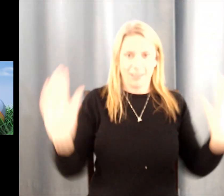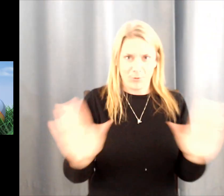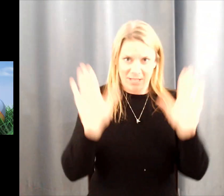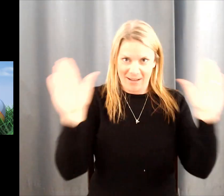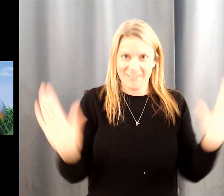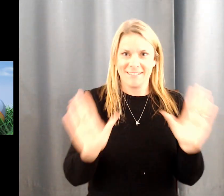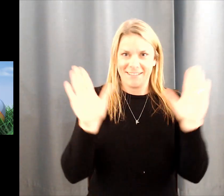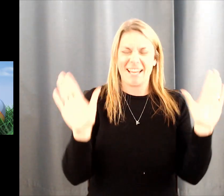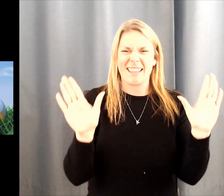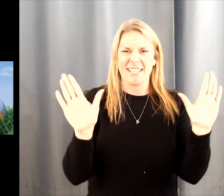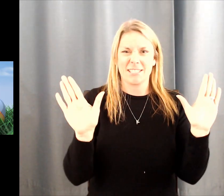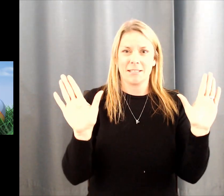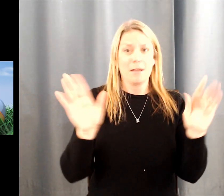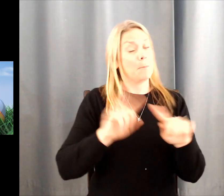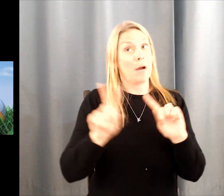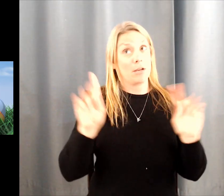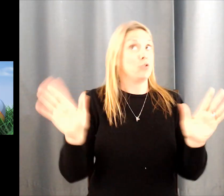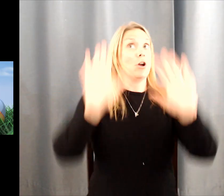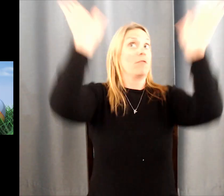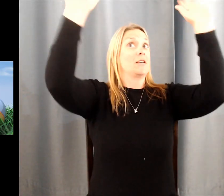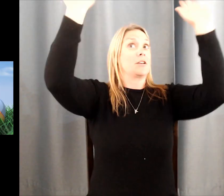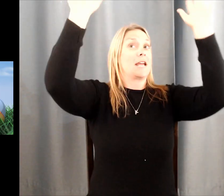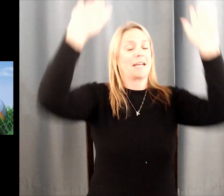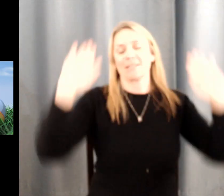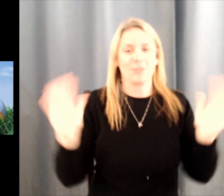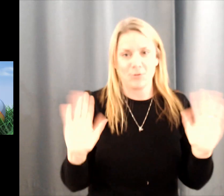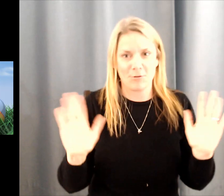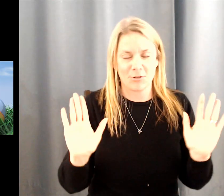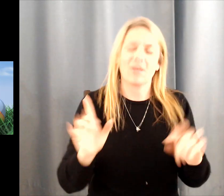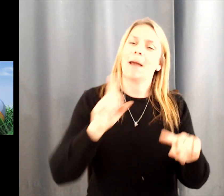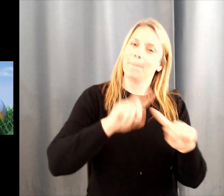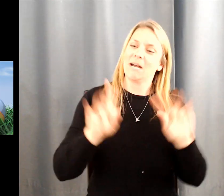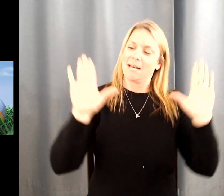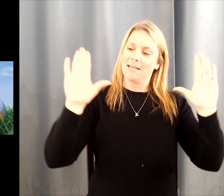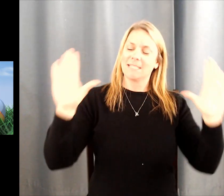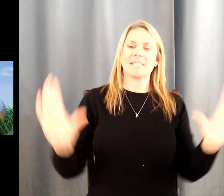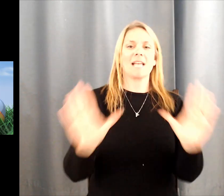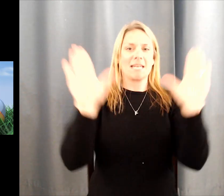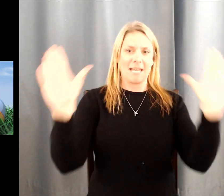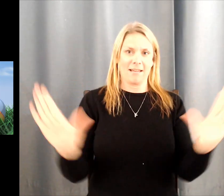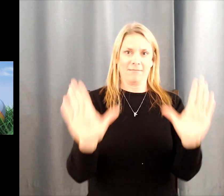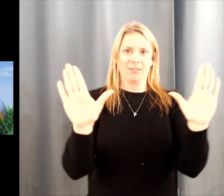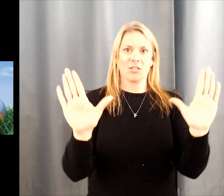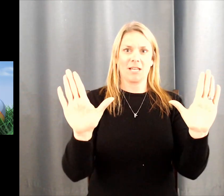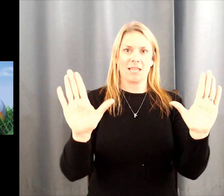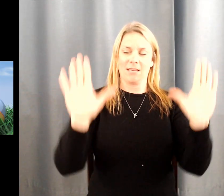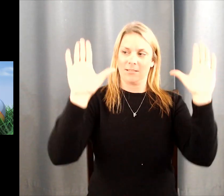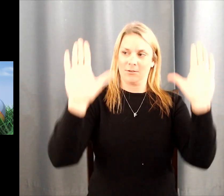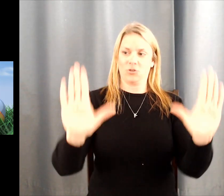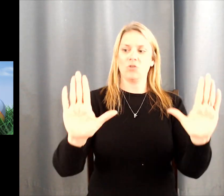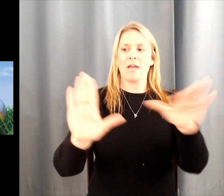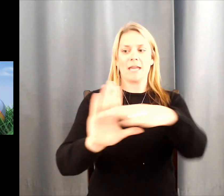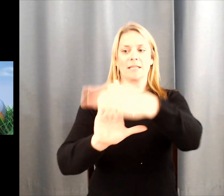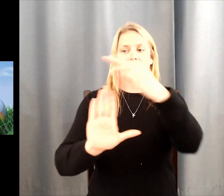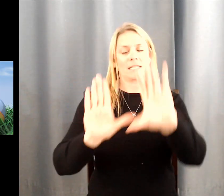hallelujah, like this. But you don't raise your hands and you don't do that. But Sunday looks like this. Two hands